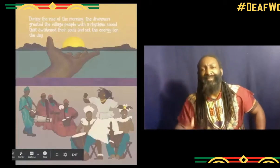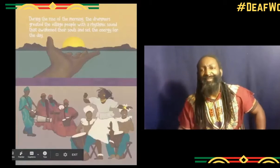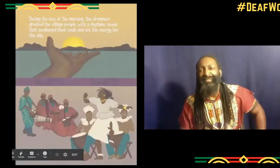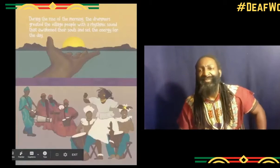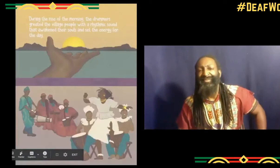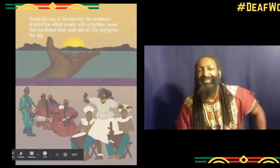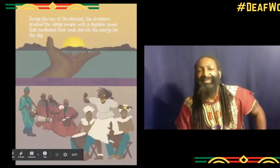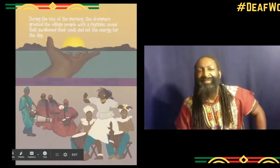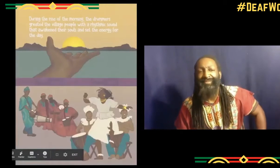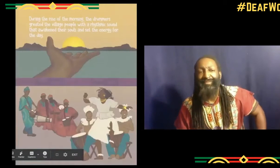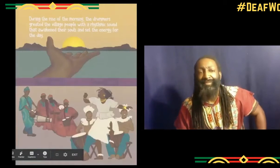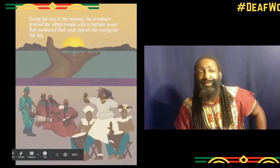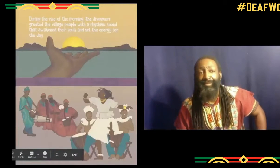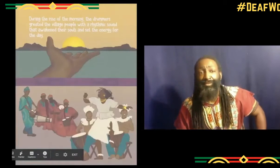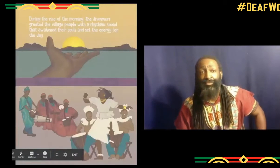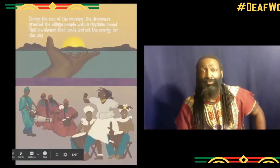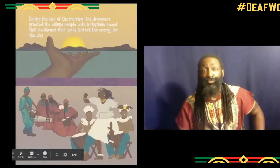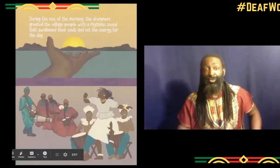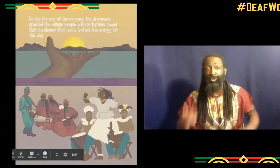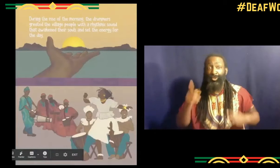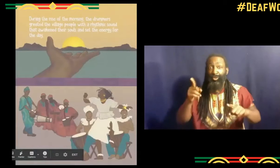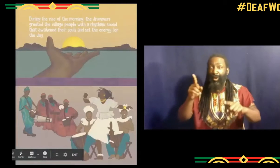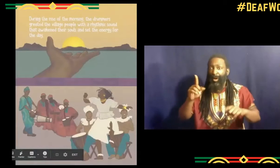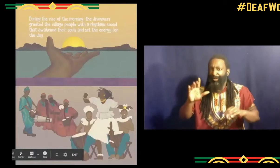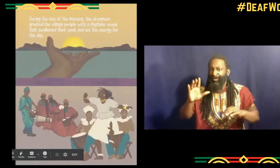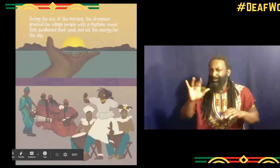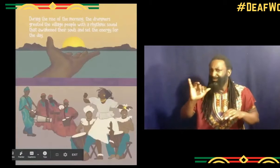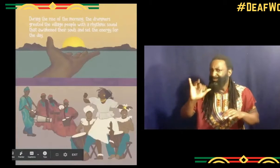One would have thought this day,